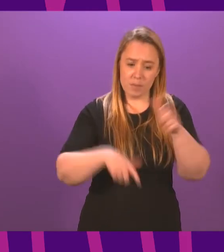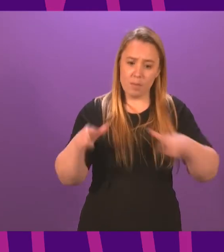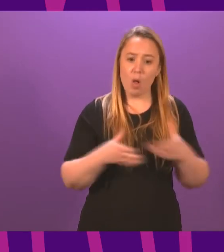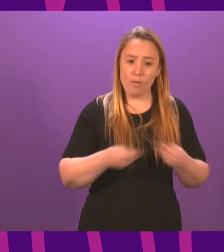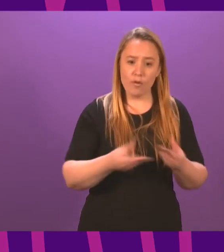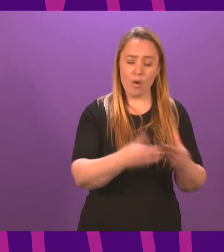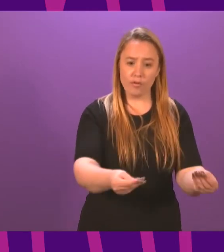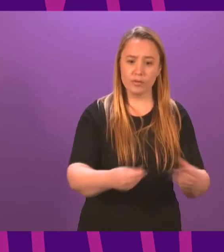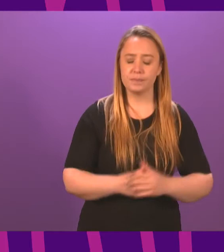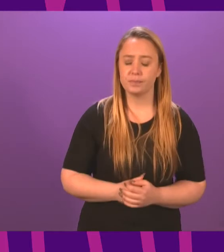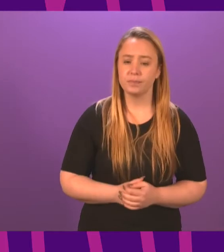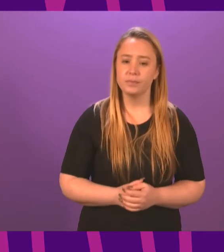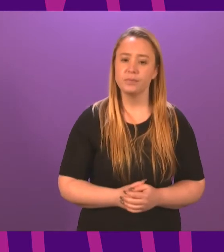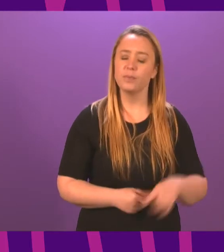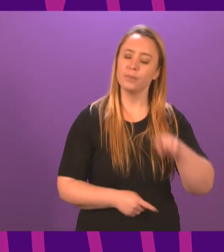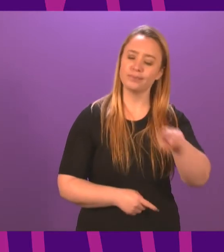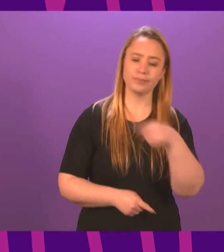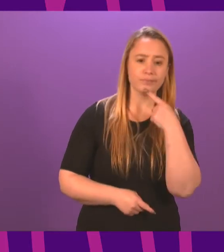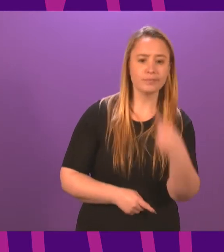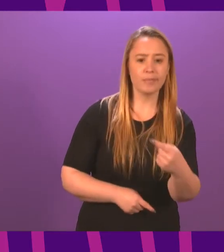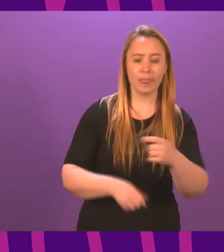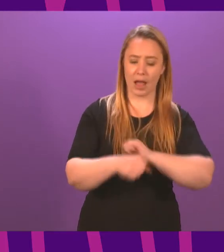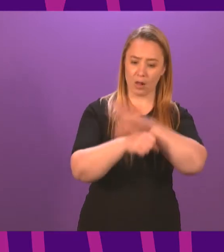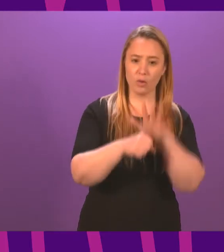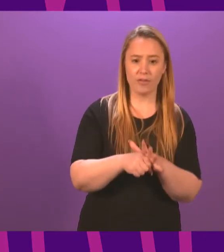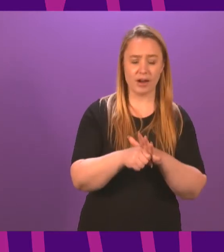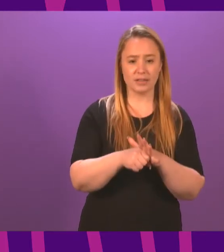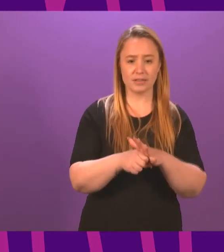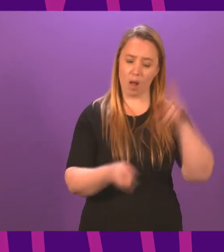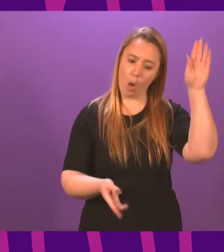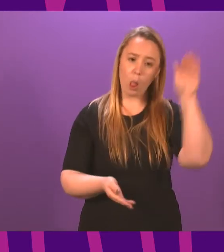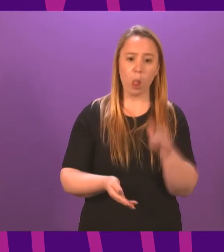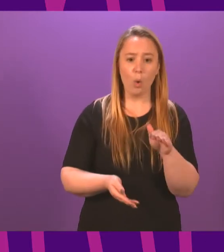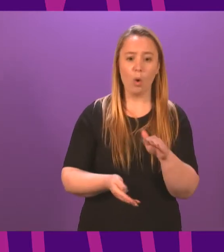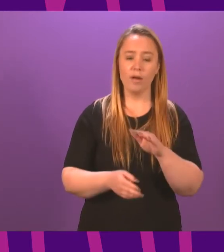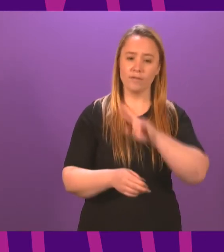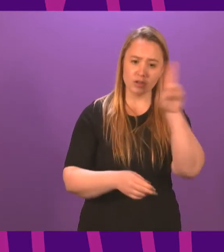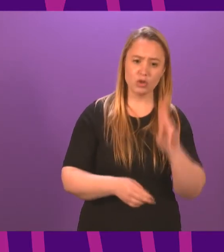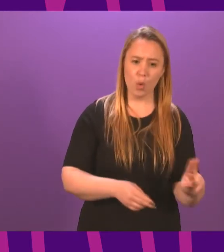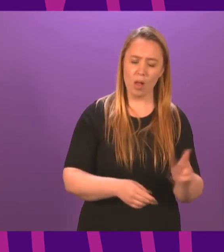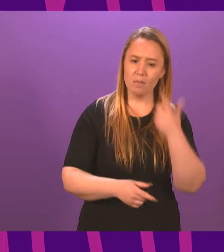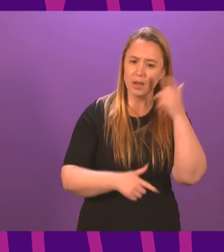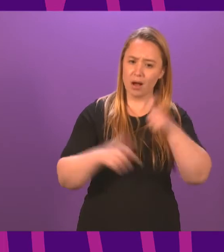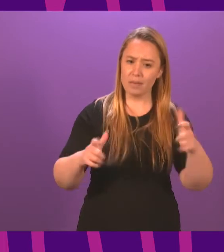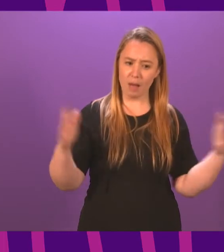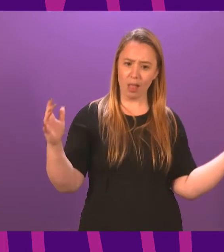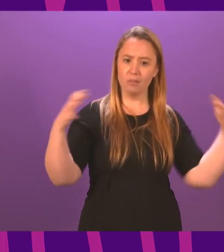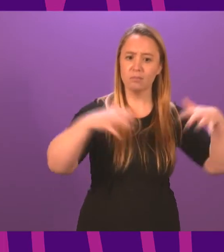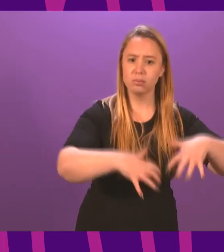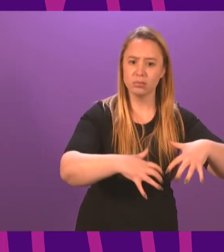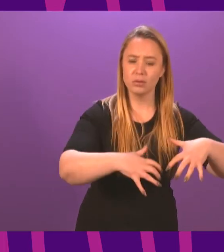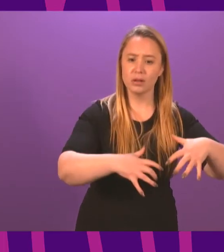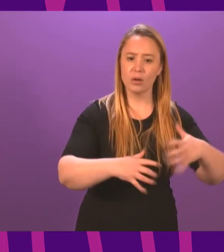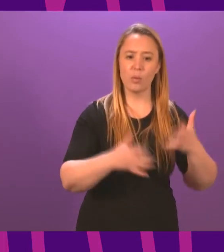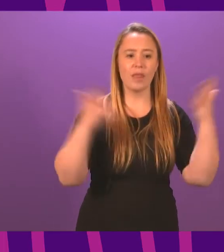constituents, how is it credible to claim that virus levels are low in schools when so many young people are gathering together inside without